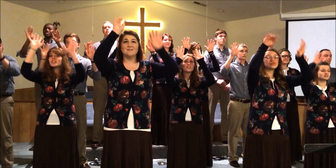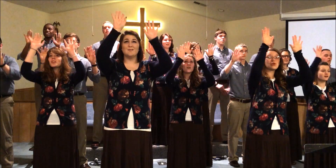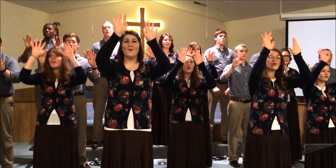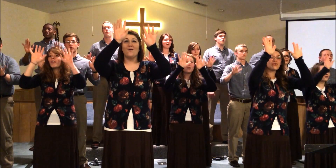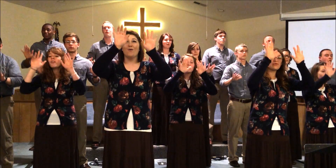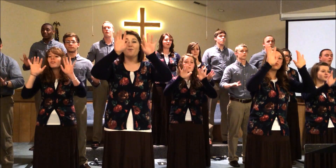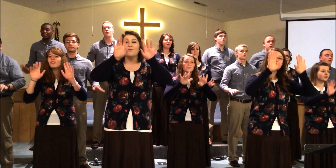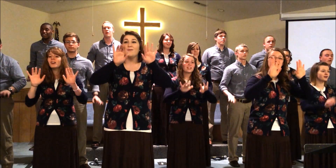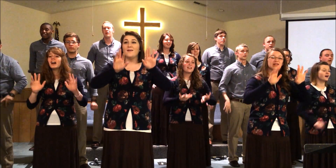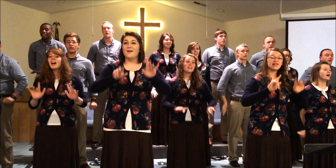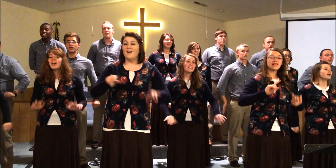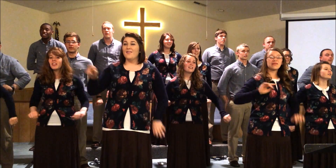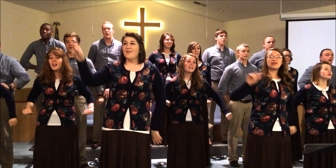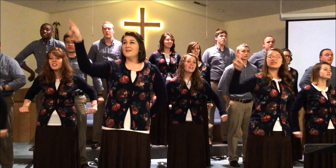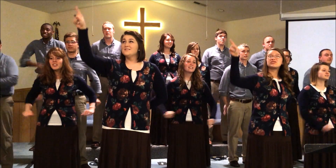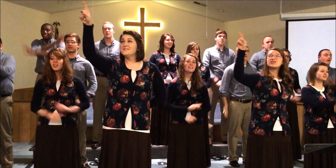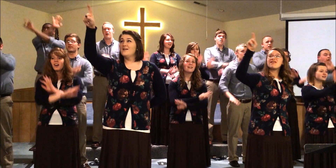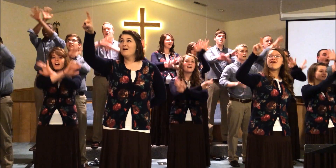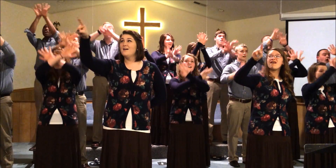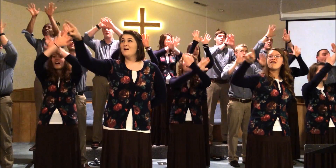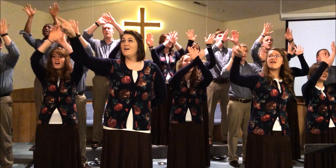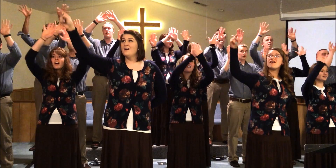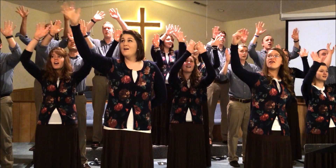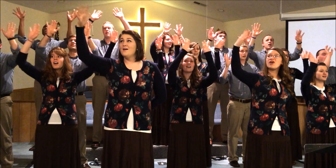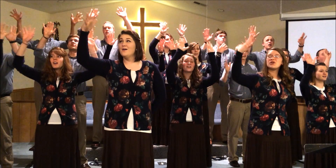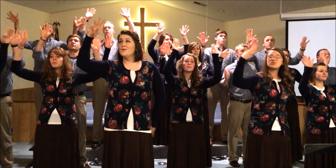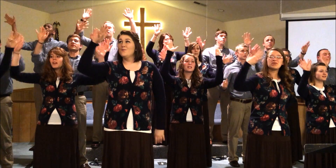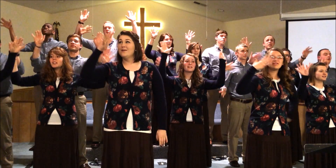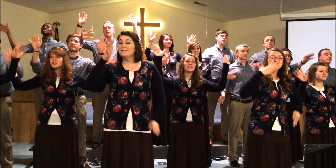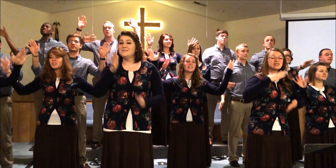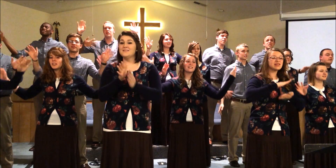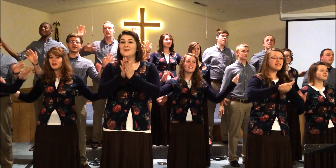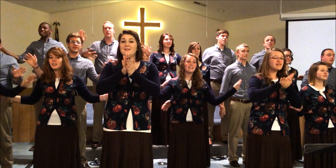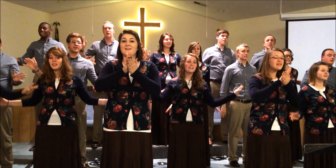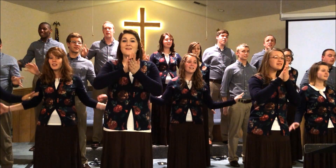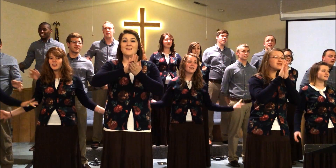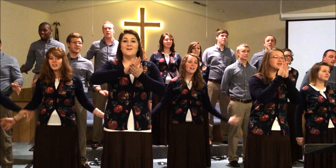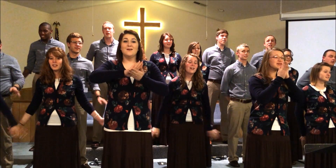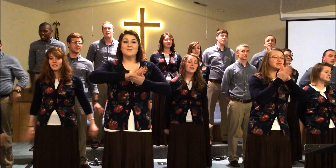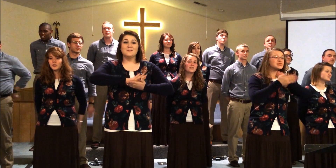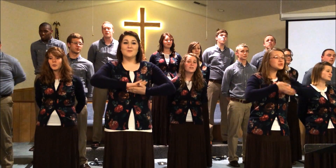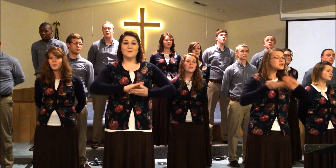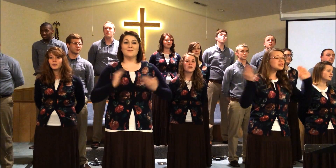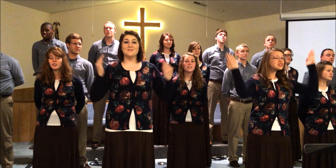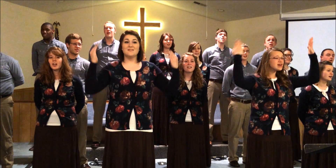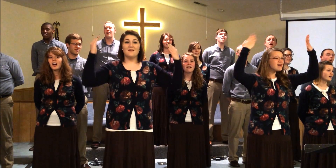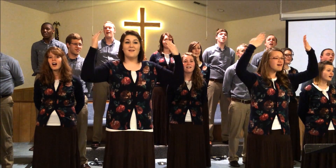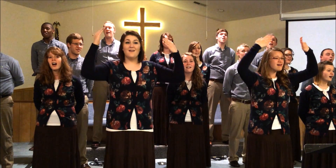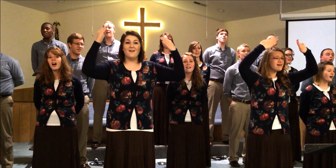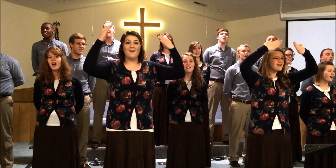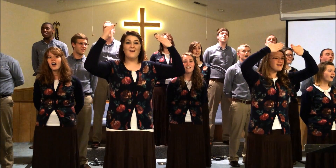snow The sun will cease to shine